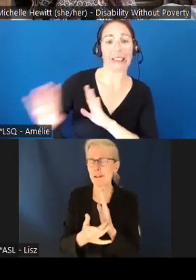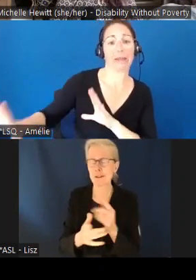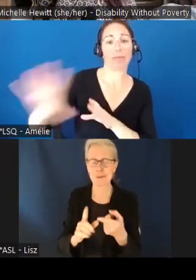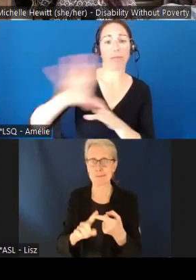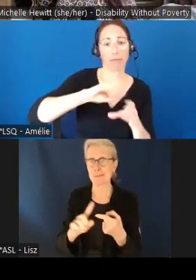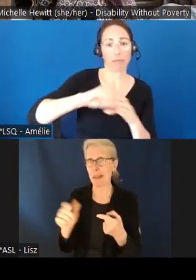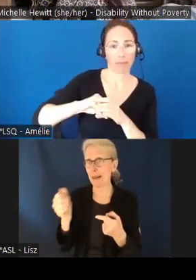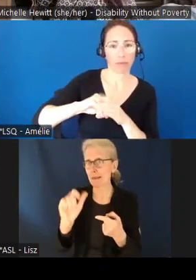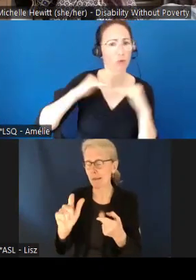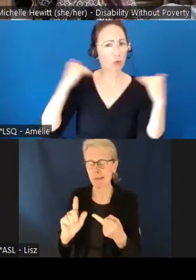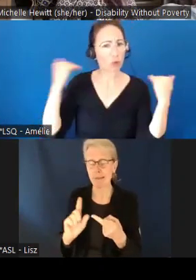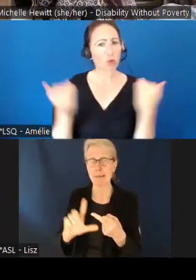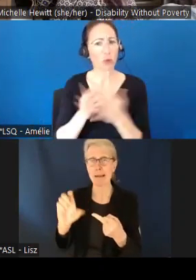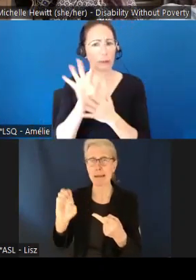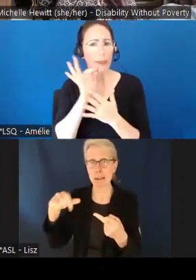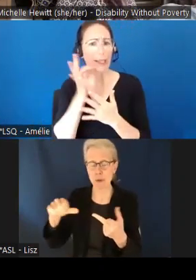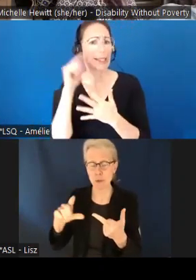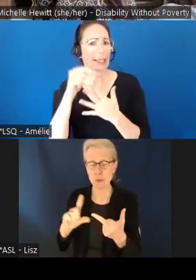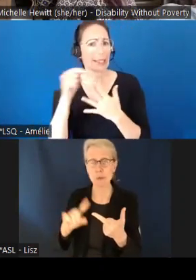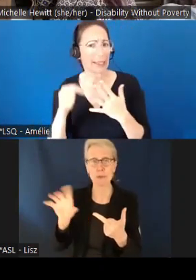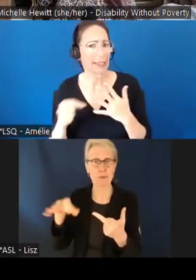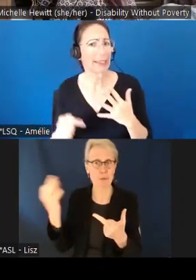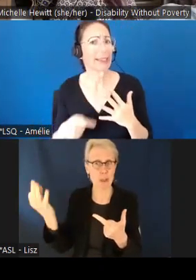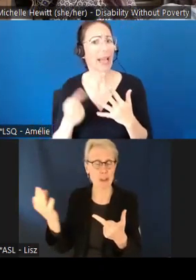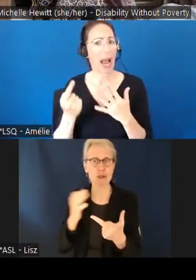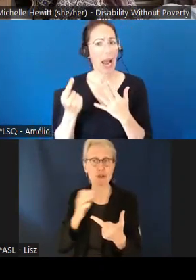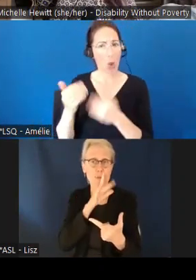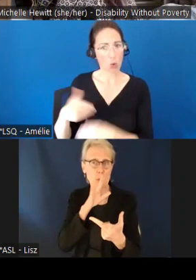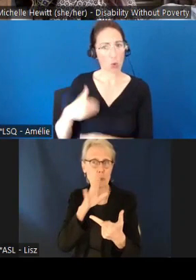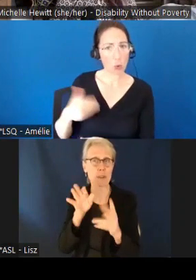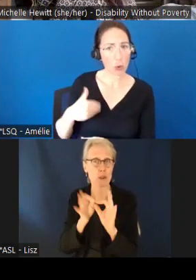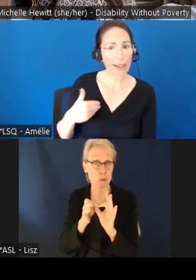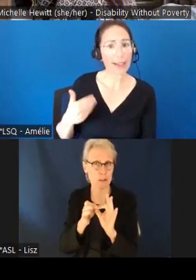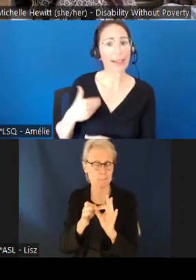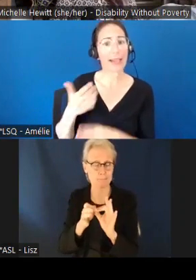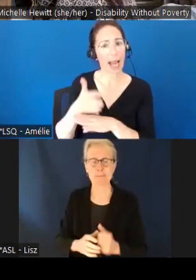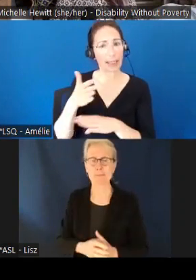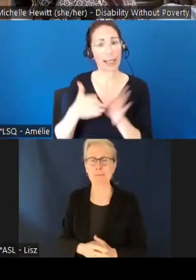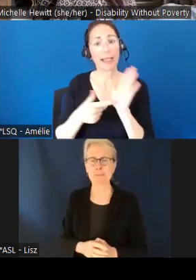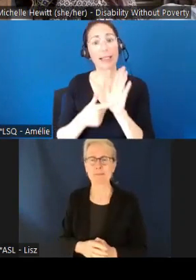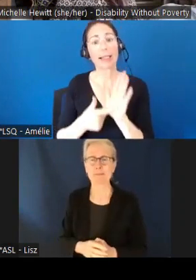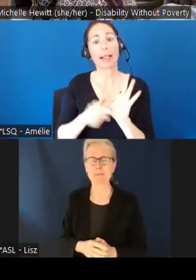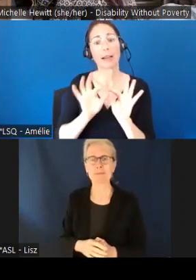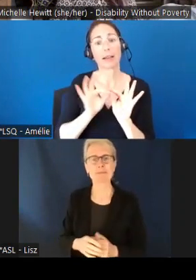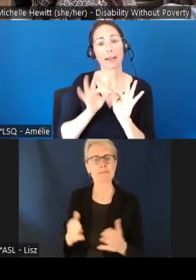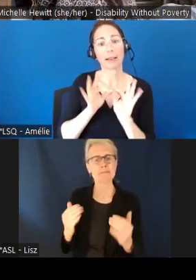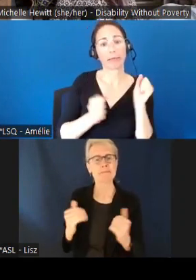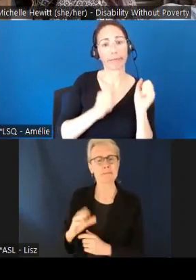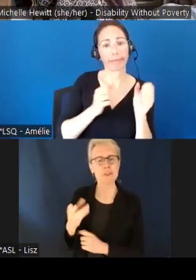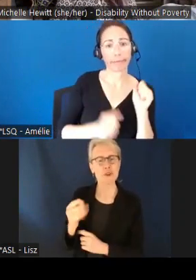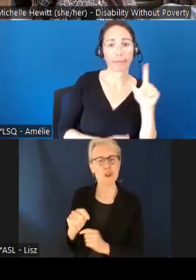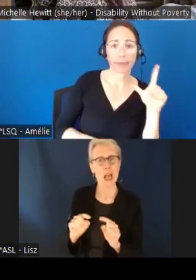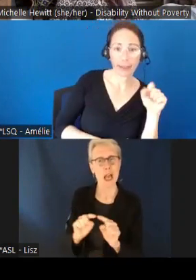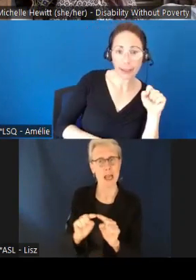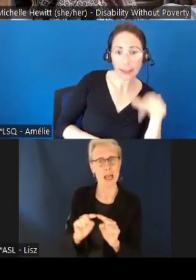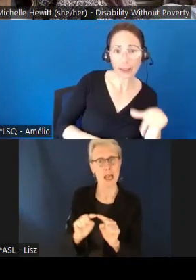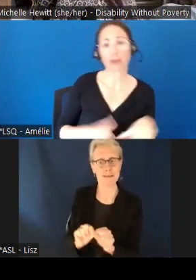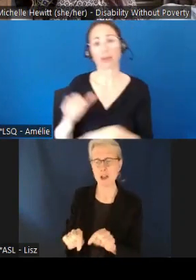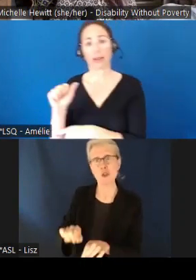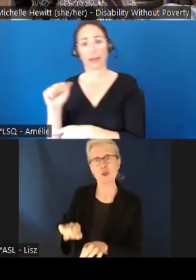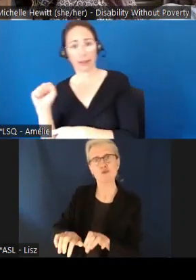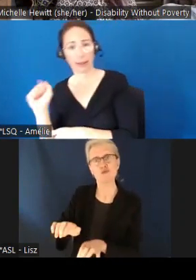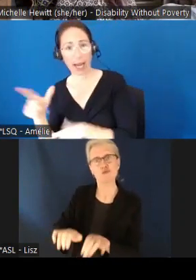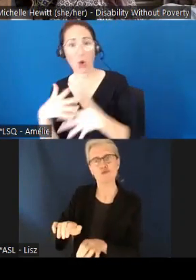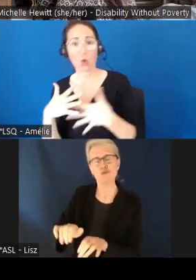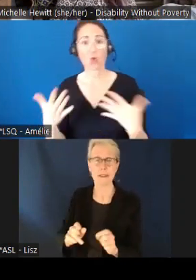ASL, LSQ, and French language interpretation. The chat has been disabled to accommodate